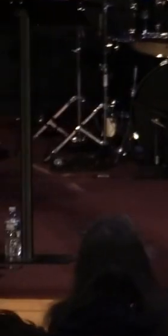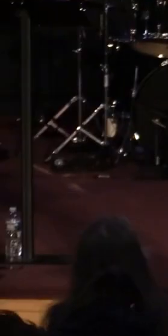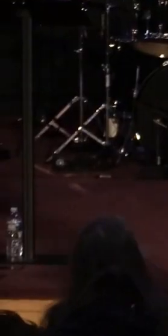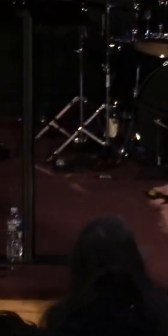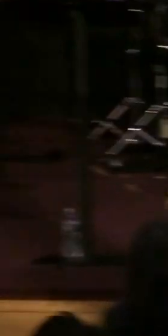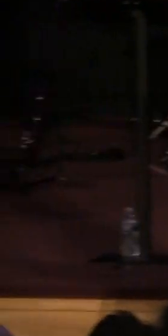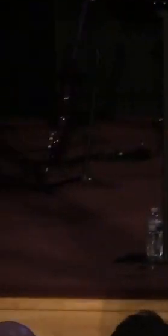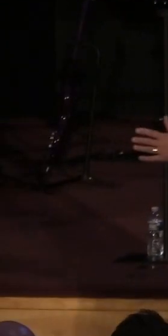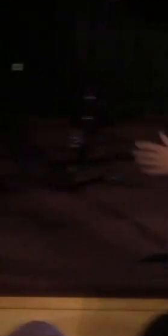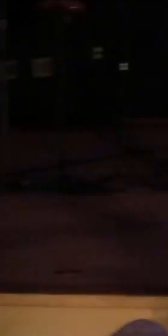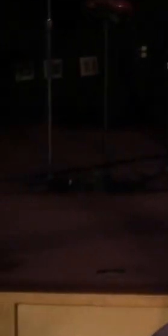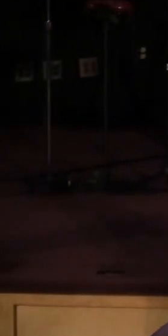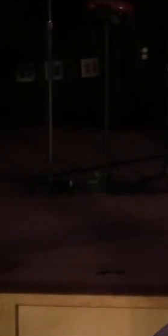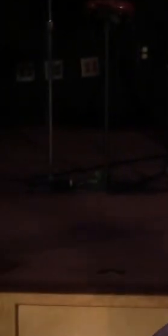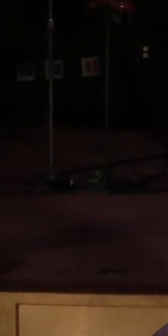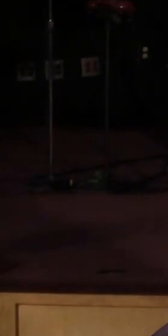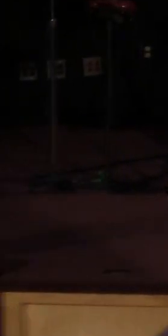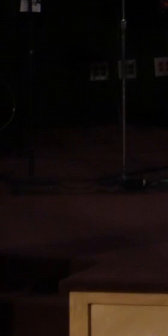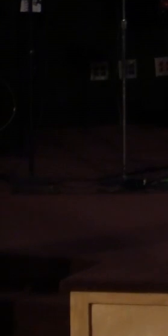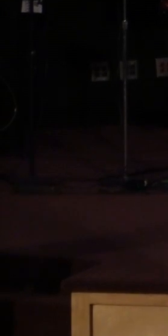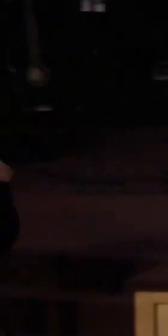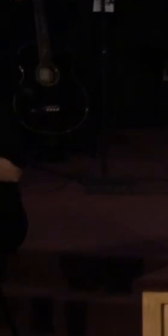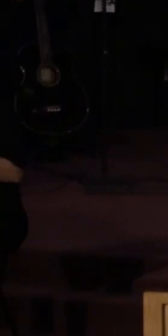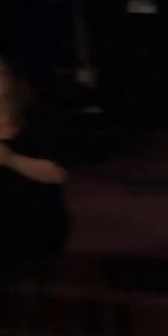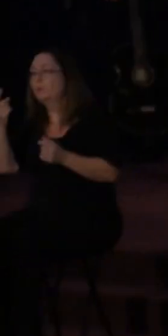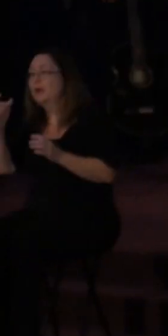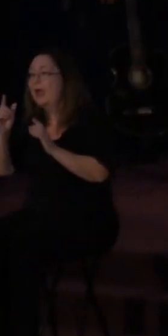What would you do if someone just said, can I have 5 minutes of your time?